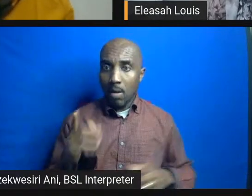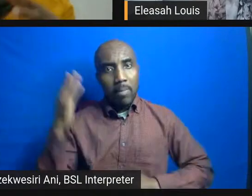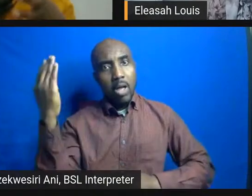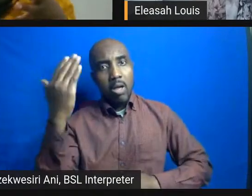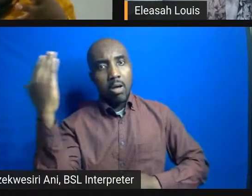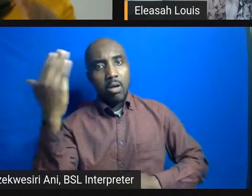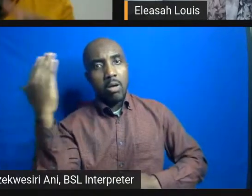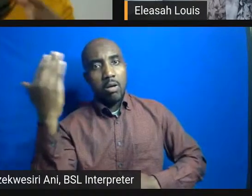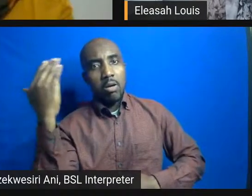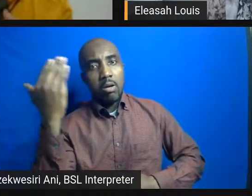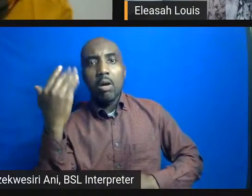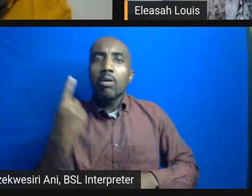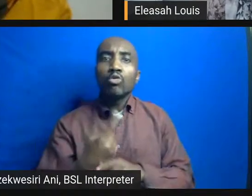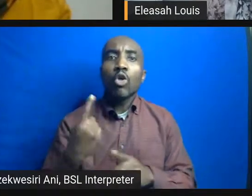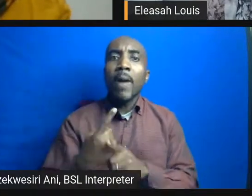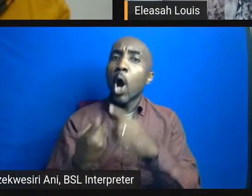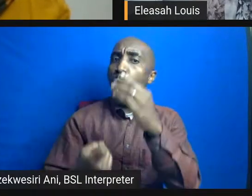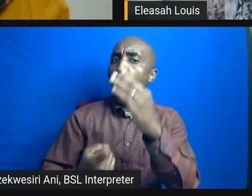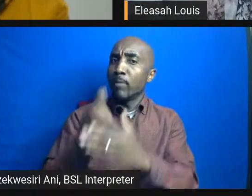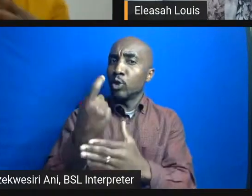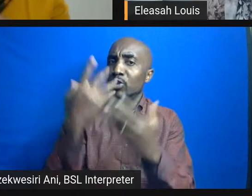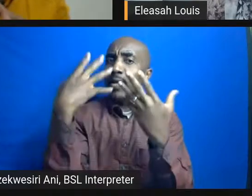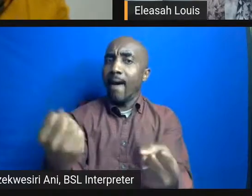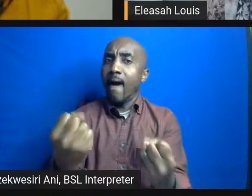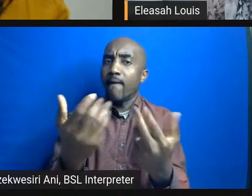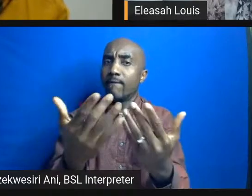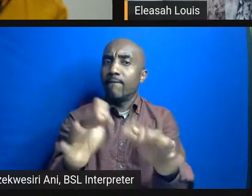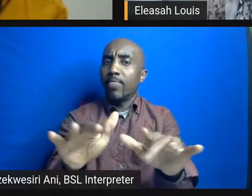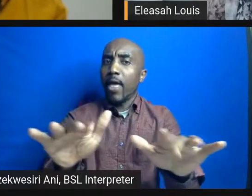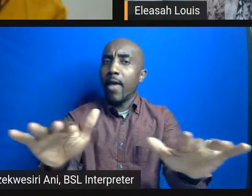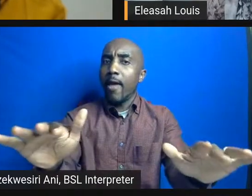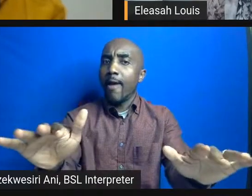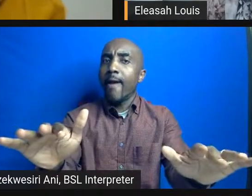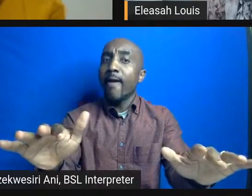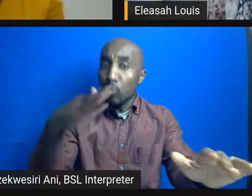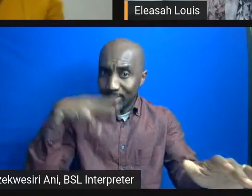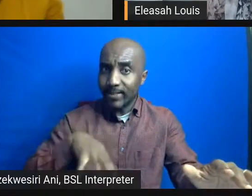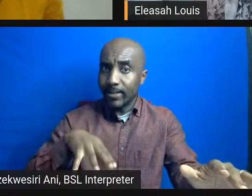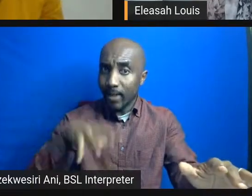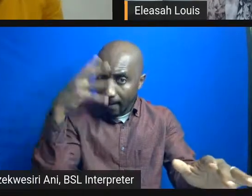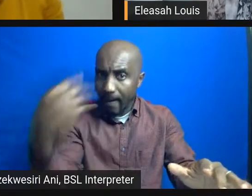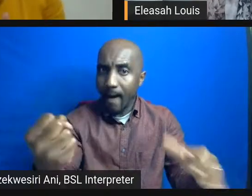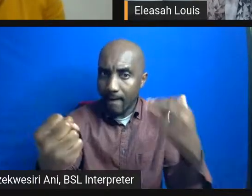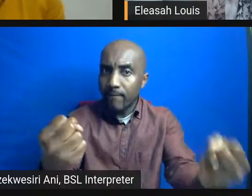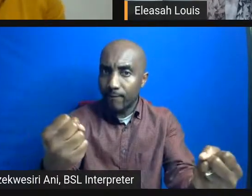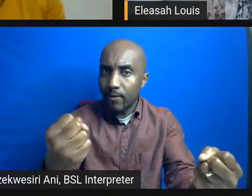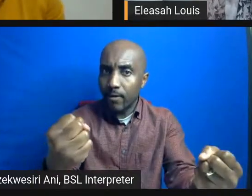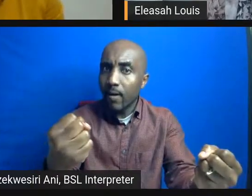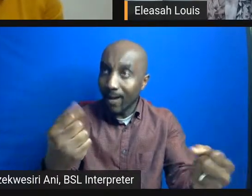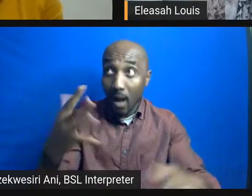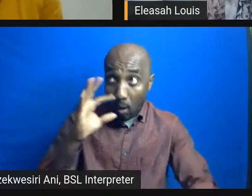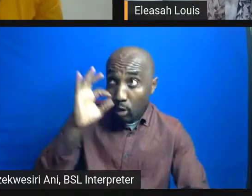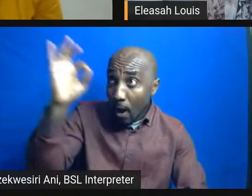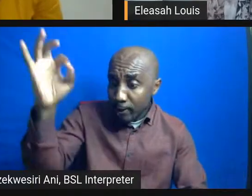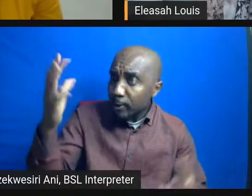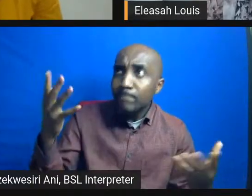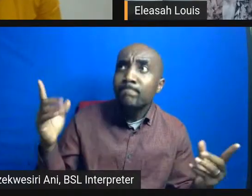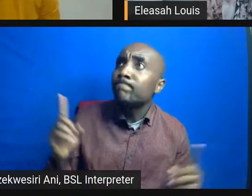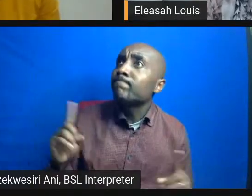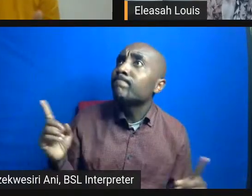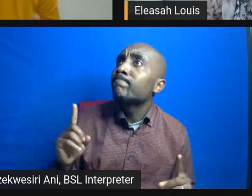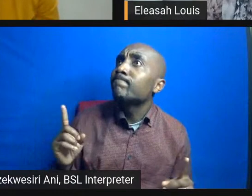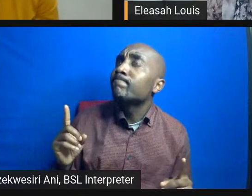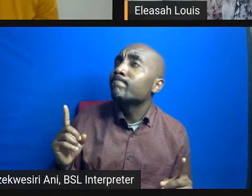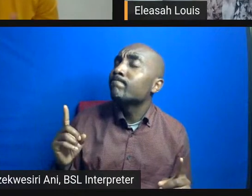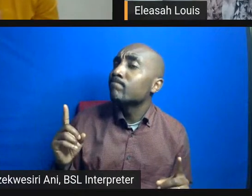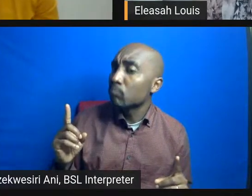about the opportunities that we need, right? So I would ask that question: how is this